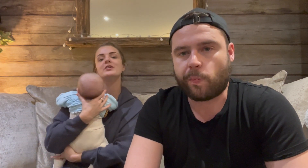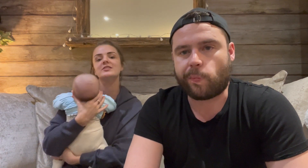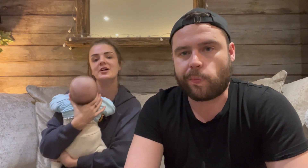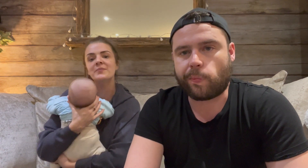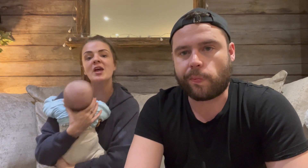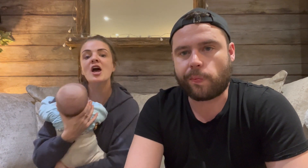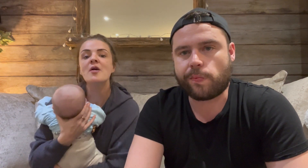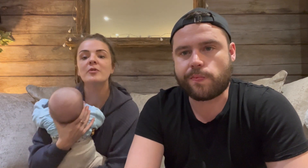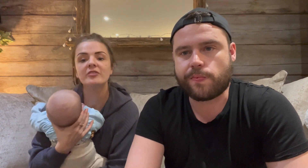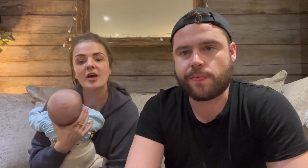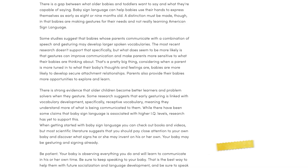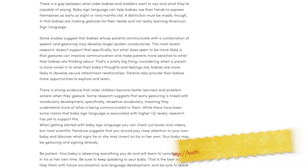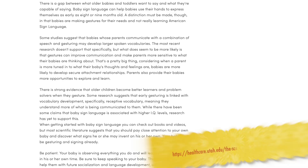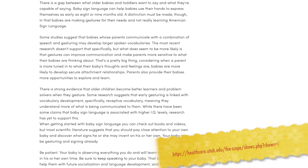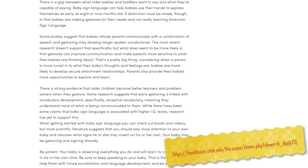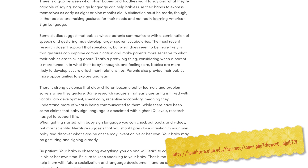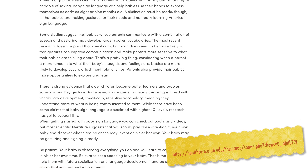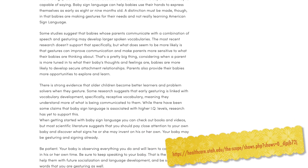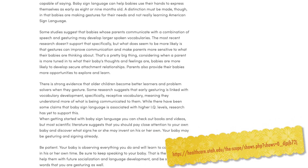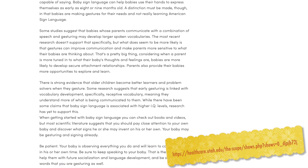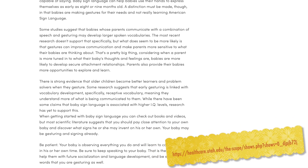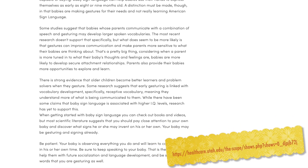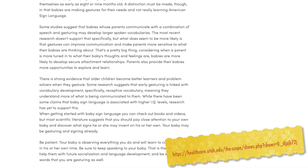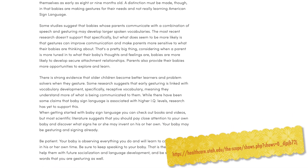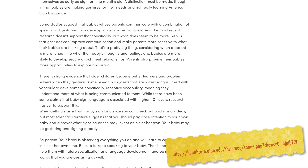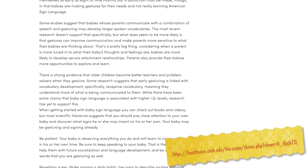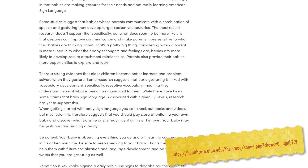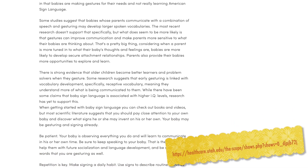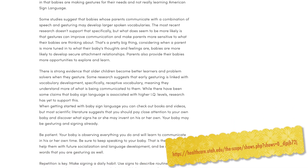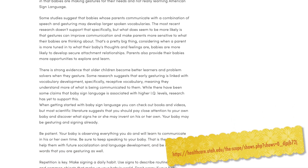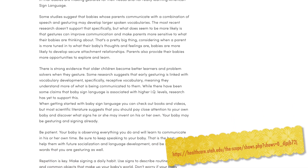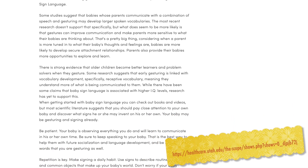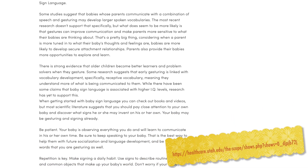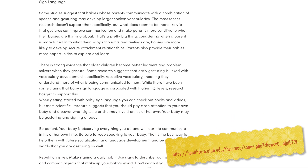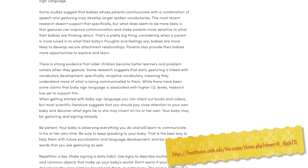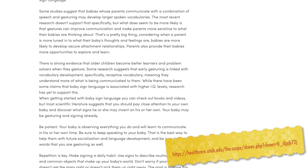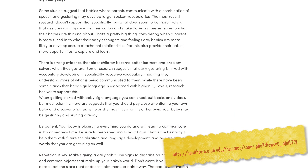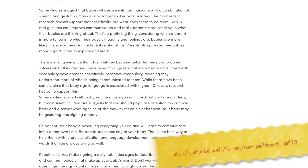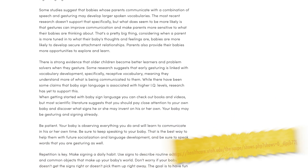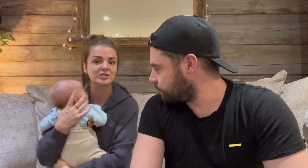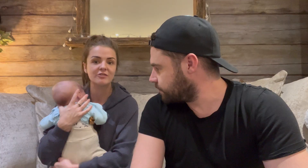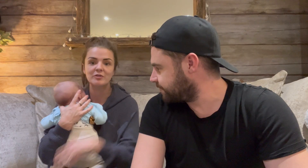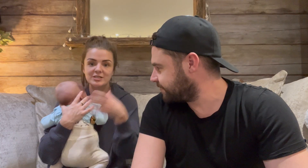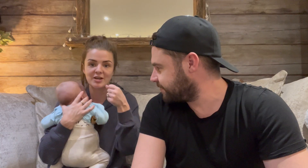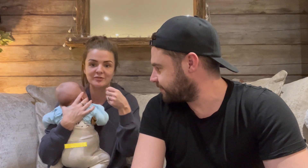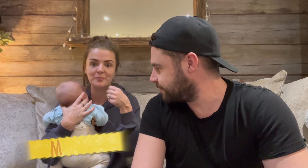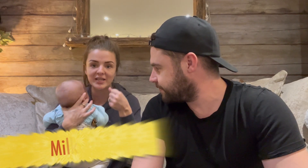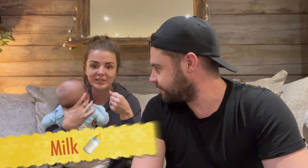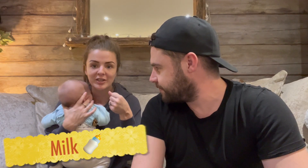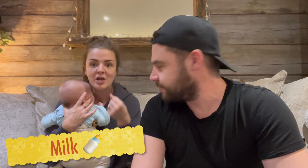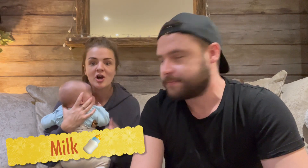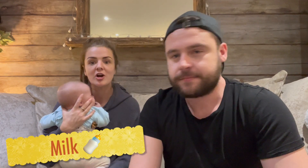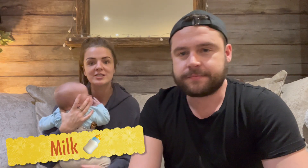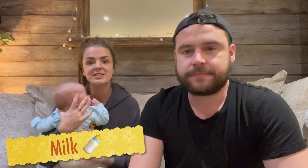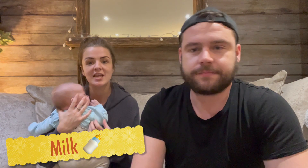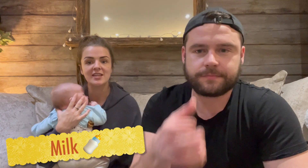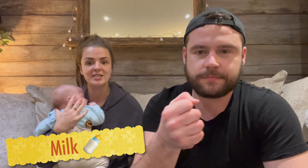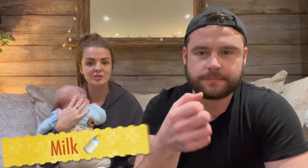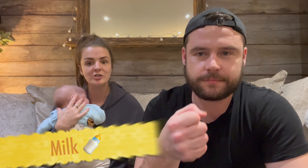also. But we read a lot of research around Albert being able to sign before he can talk. So if he wants to ask for milk or to say that he's